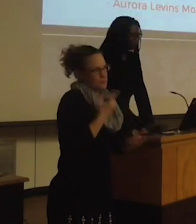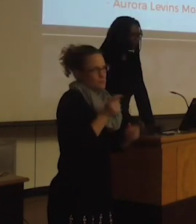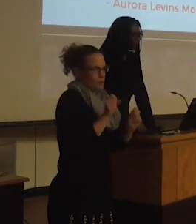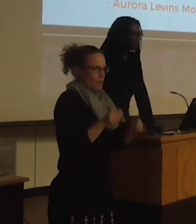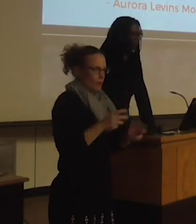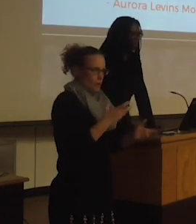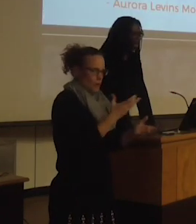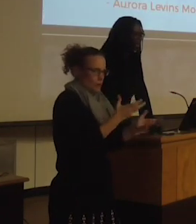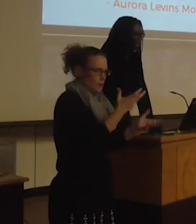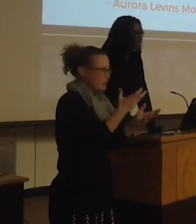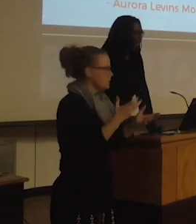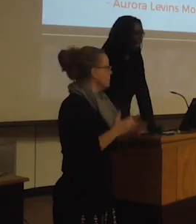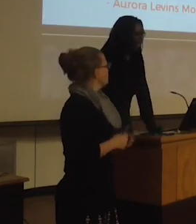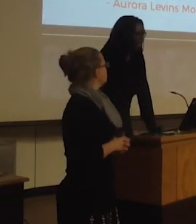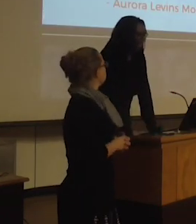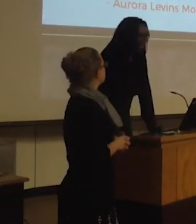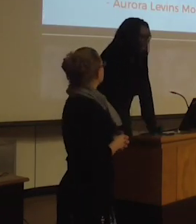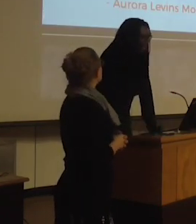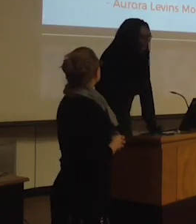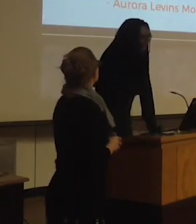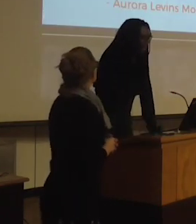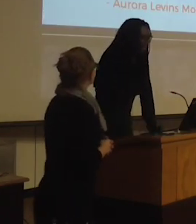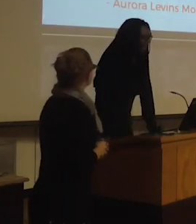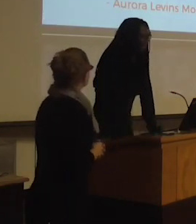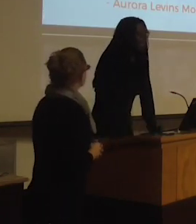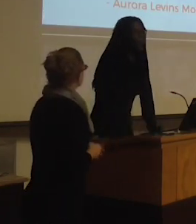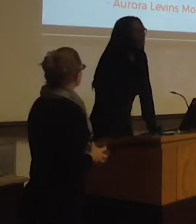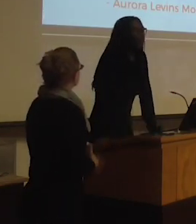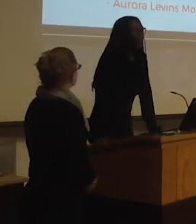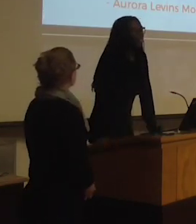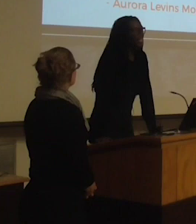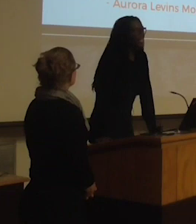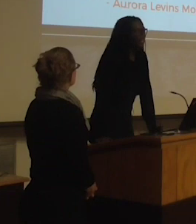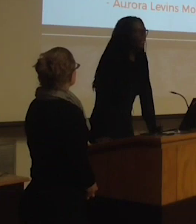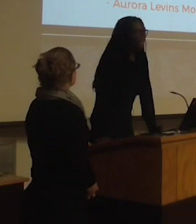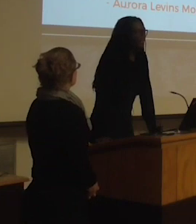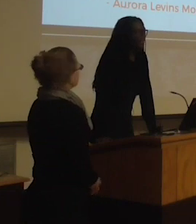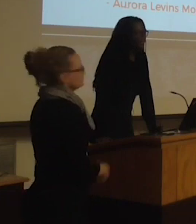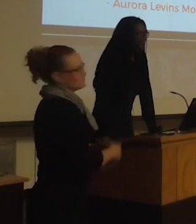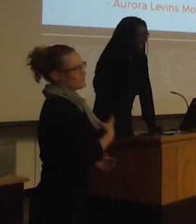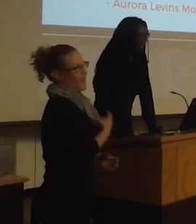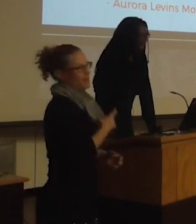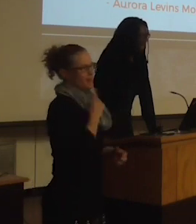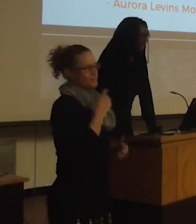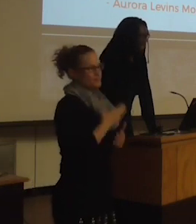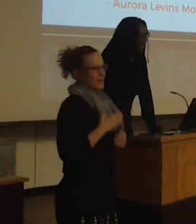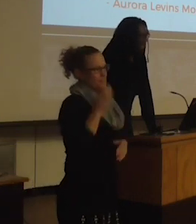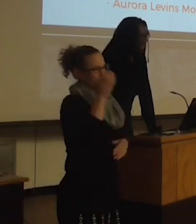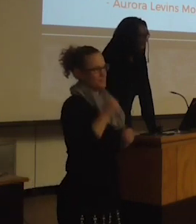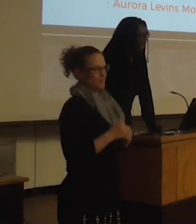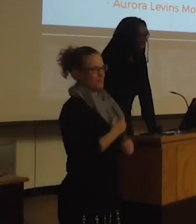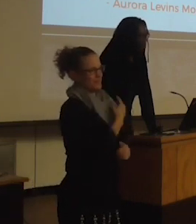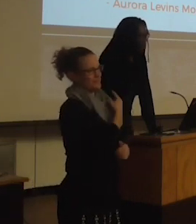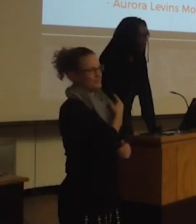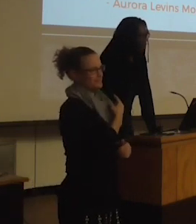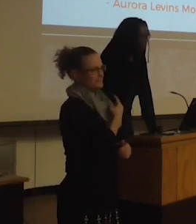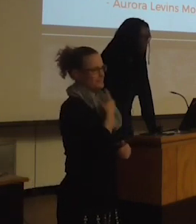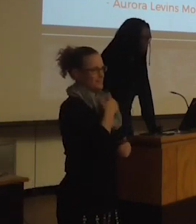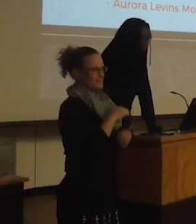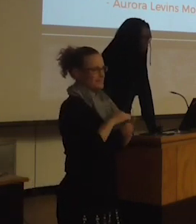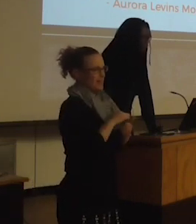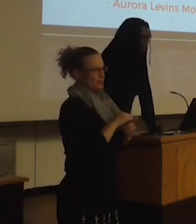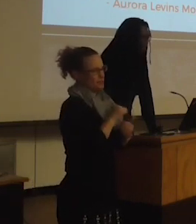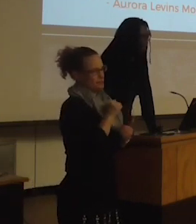to. And so this is the last slide. Solidarity, this is where I always like to close out my presentations. It says solidarity is not a matter